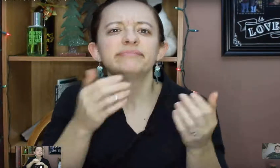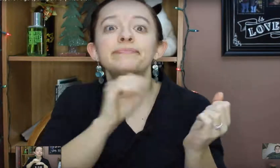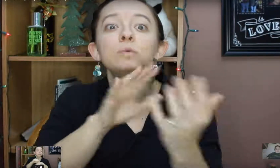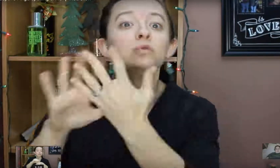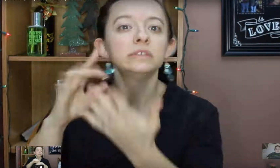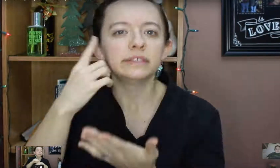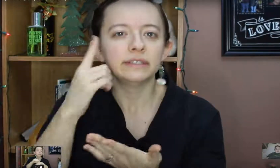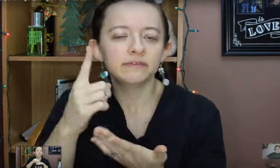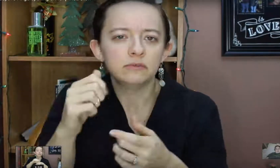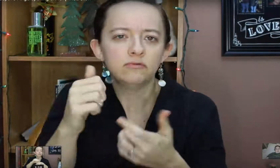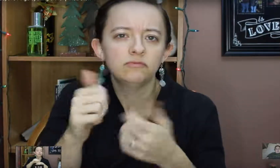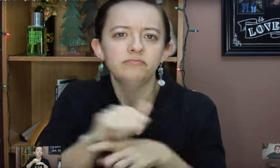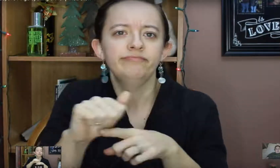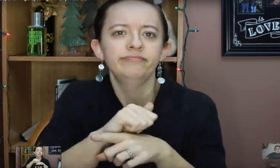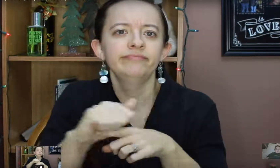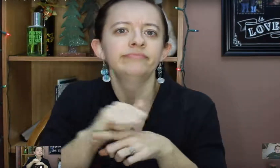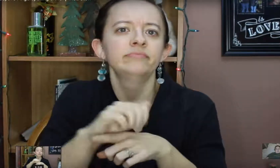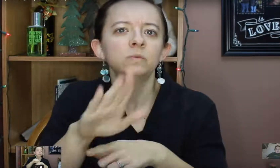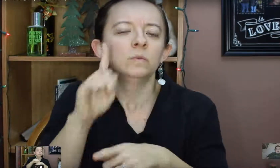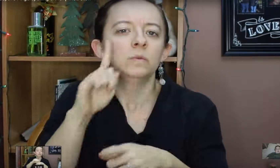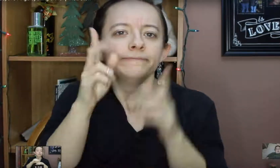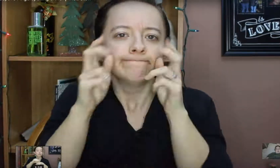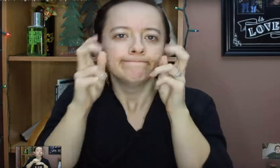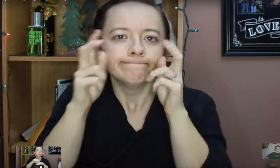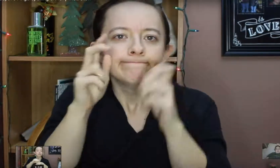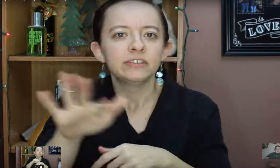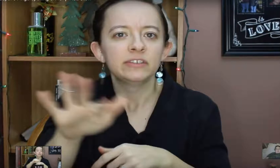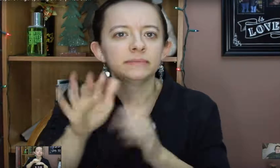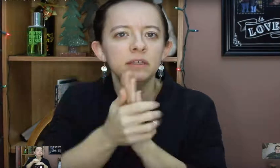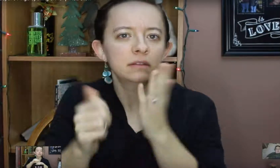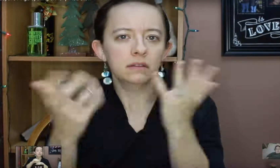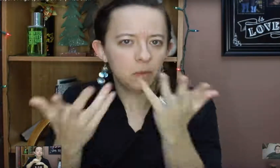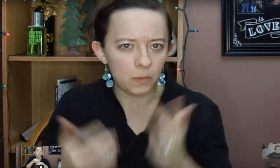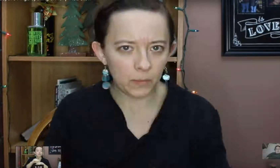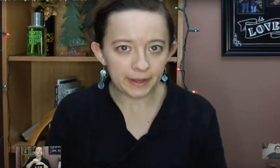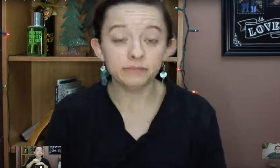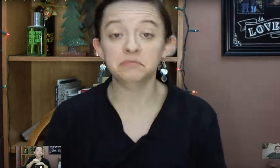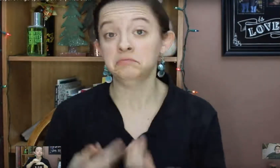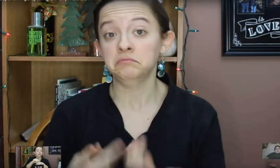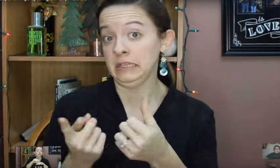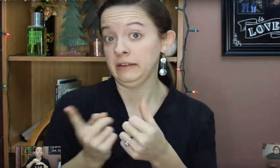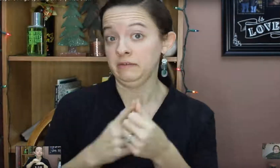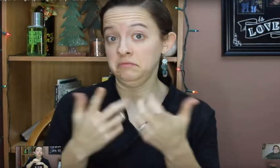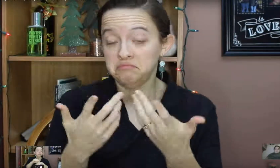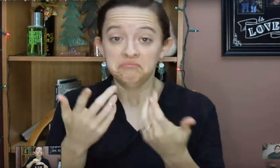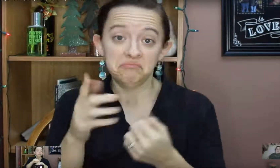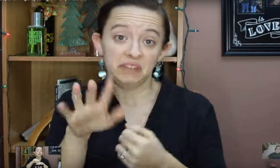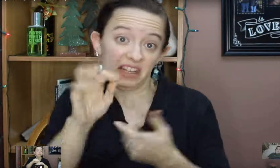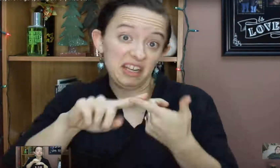Let's discuss different things. How to practice, receptively. And the skills to look for are what?